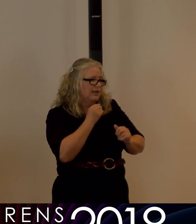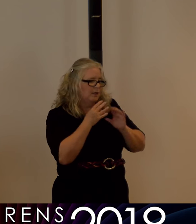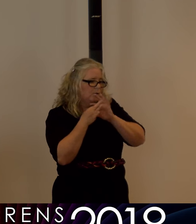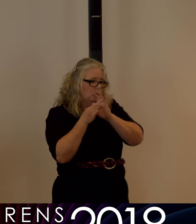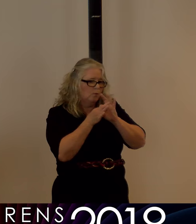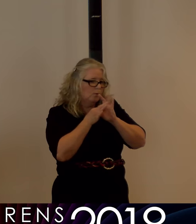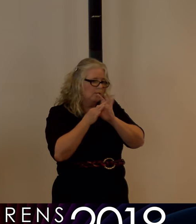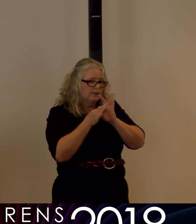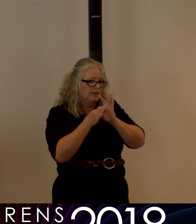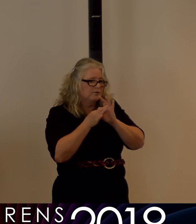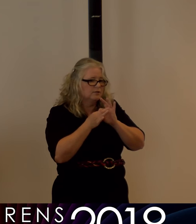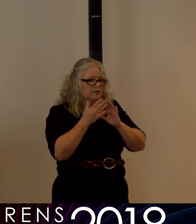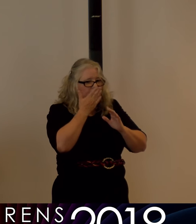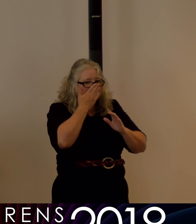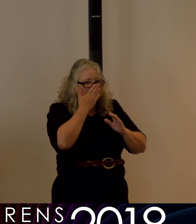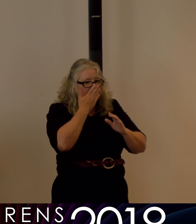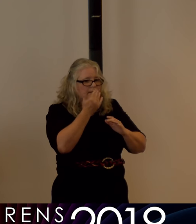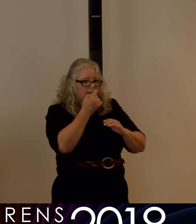oromotor area.